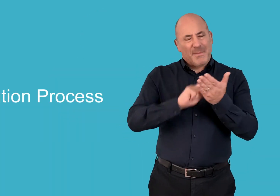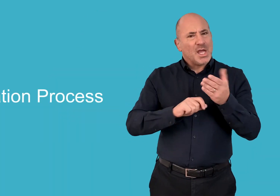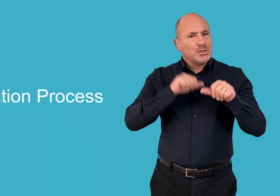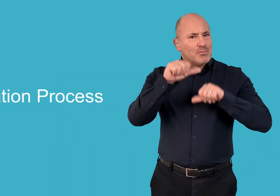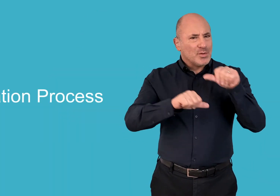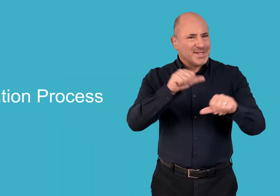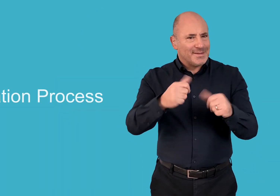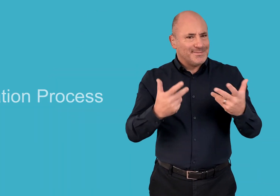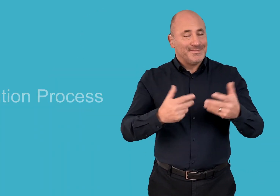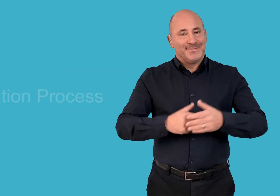Application process.